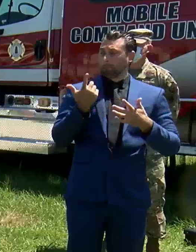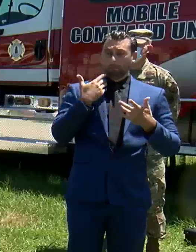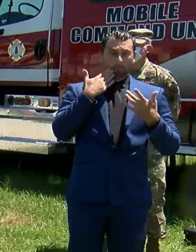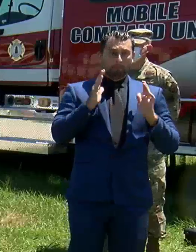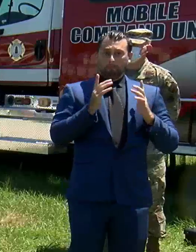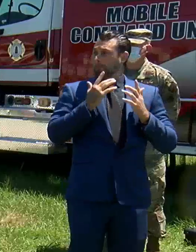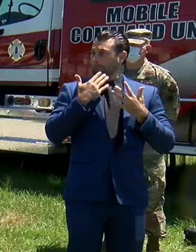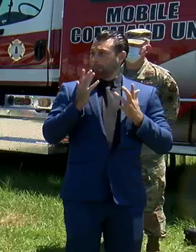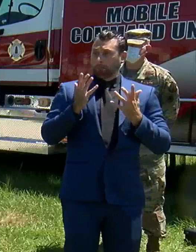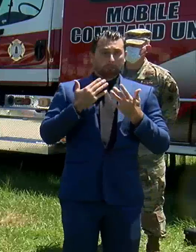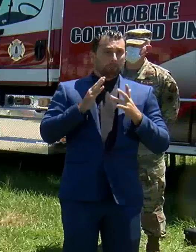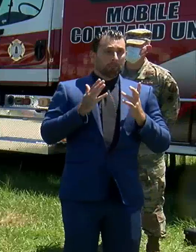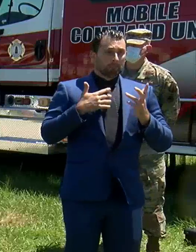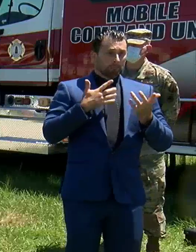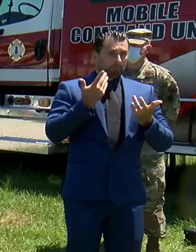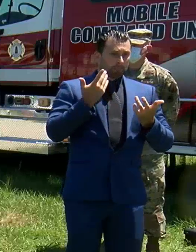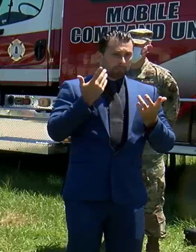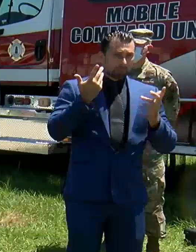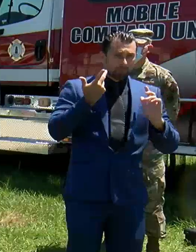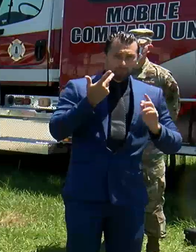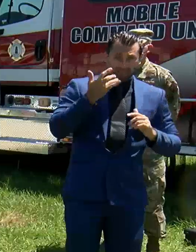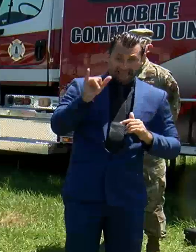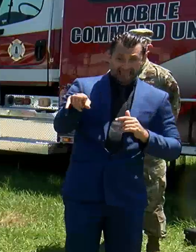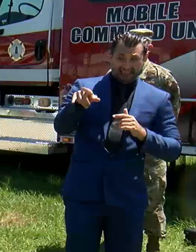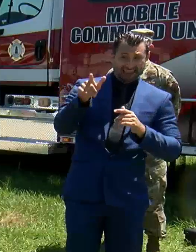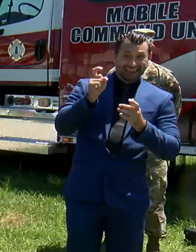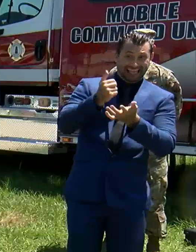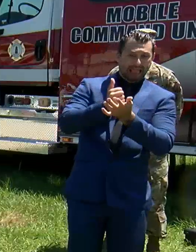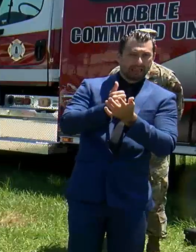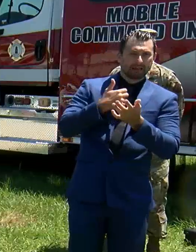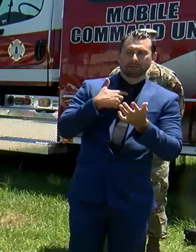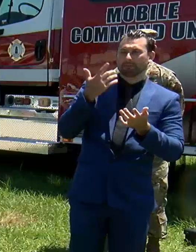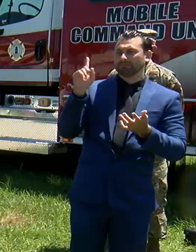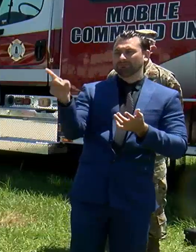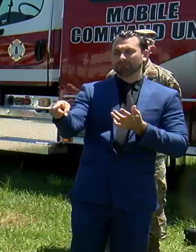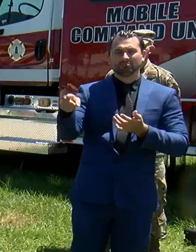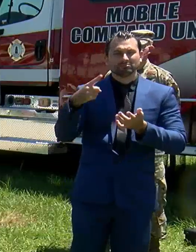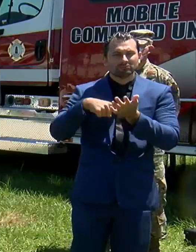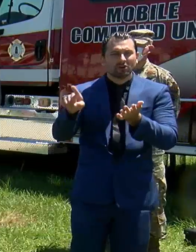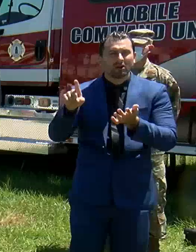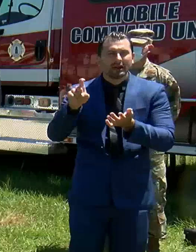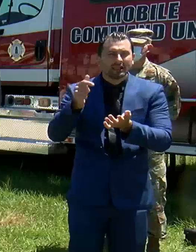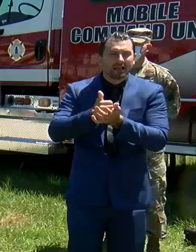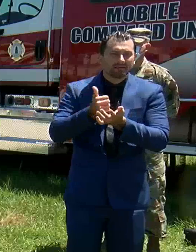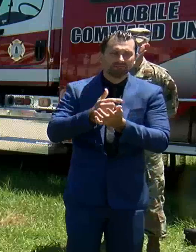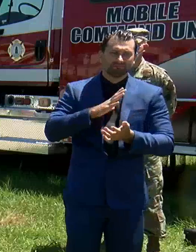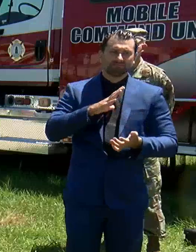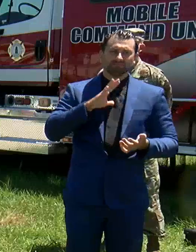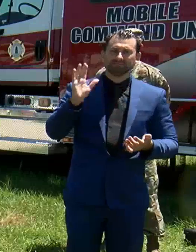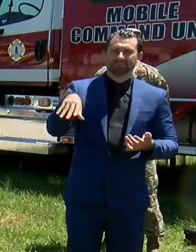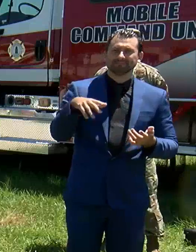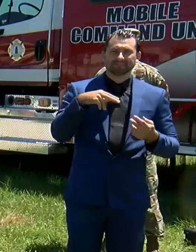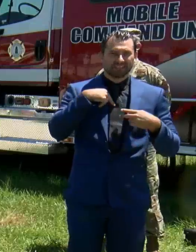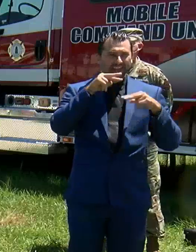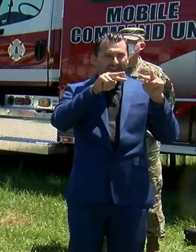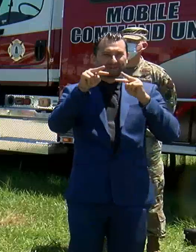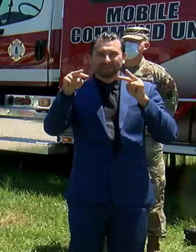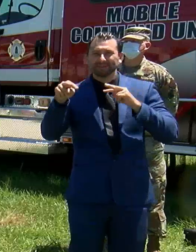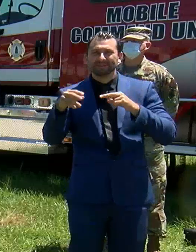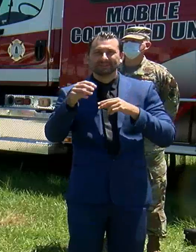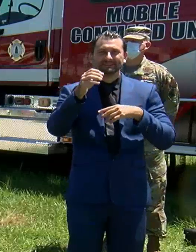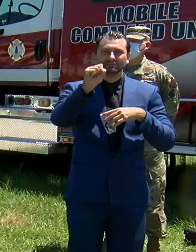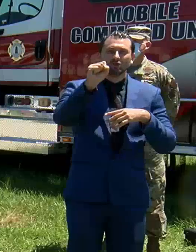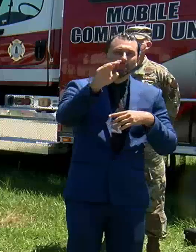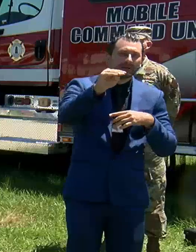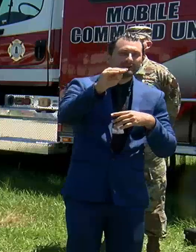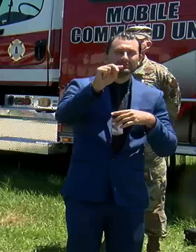when they see things, someone maybe in a news article or even on social media, they are actively researching and